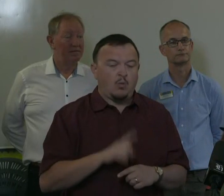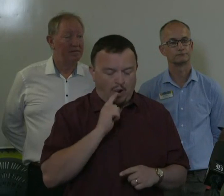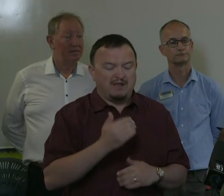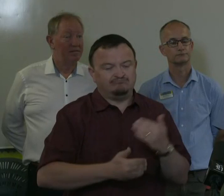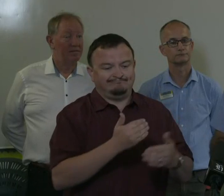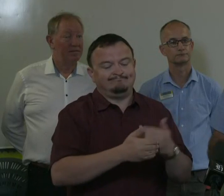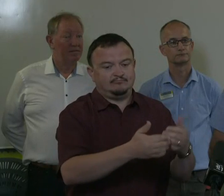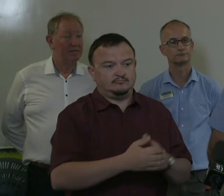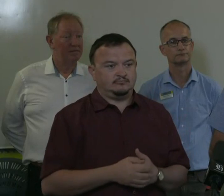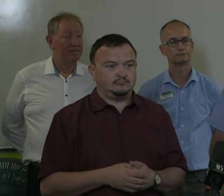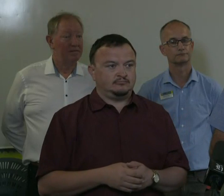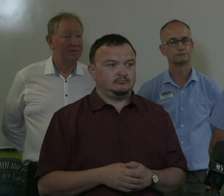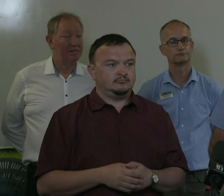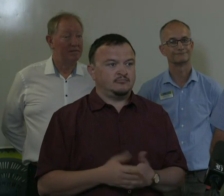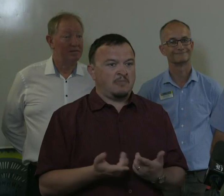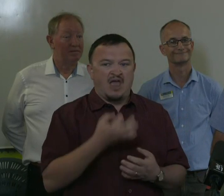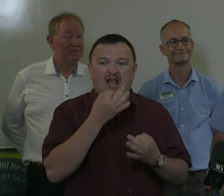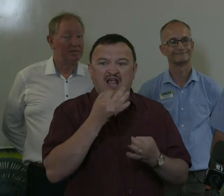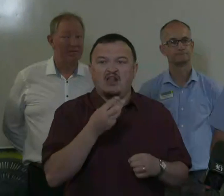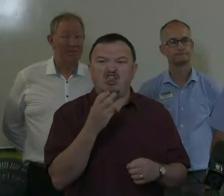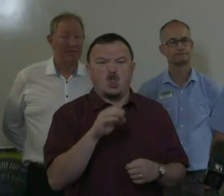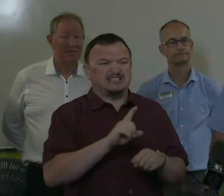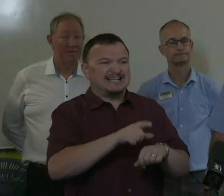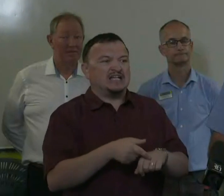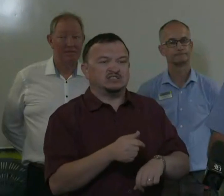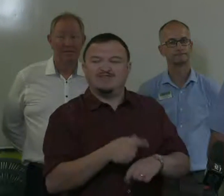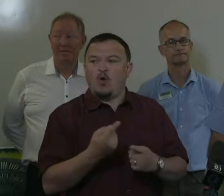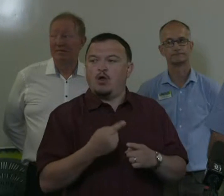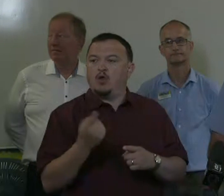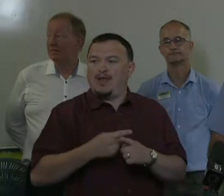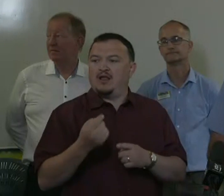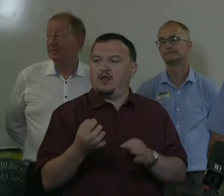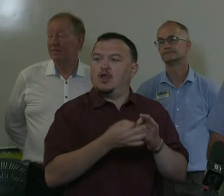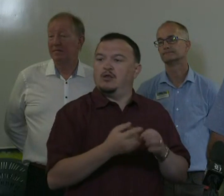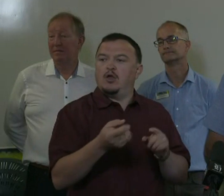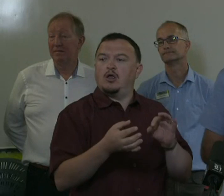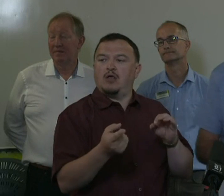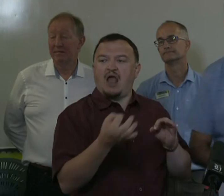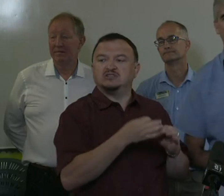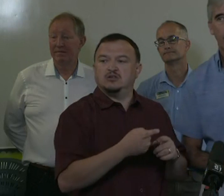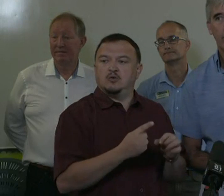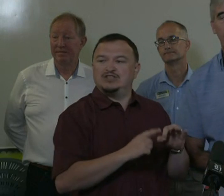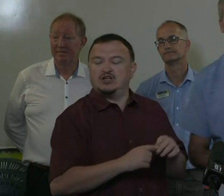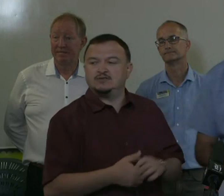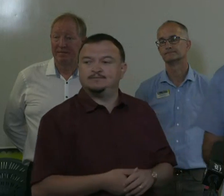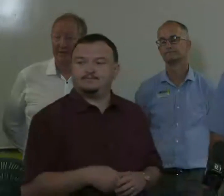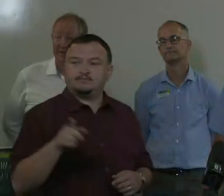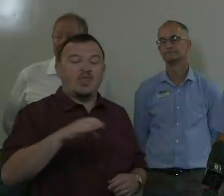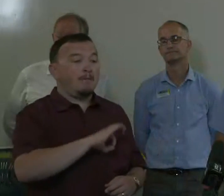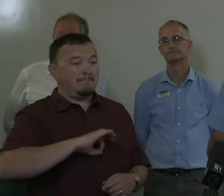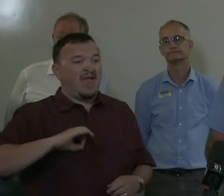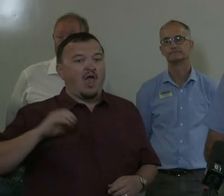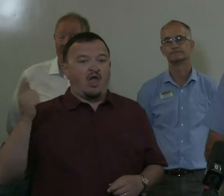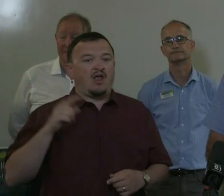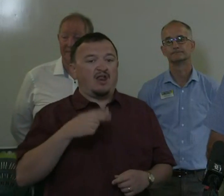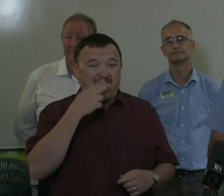we've probably got 30 seconds for questions if you have any. The Mayor of Nelson reassured people yesterday that this operation